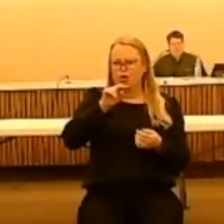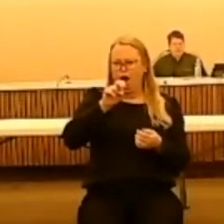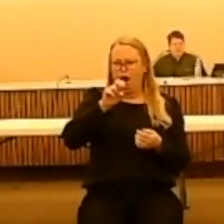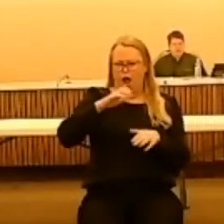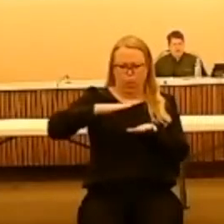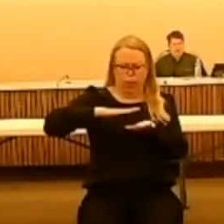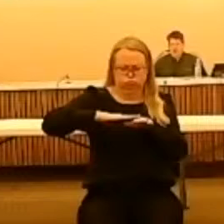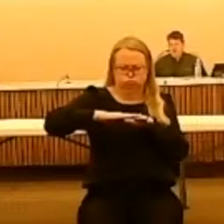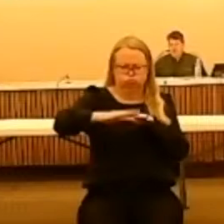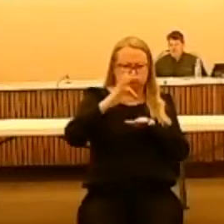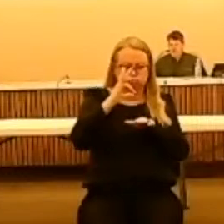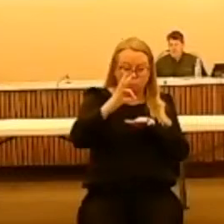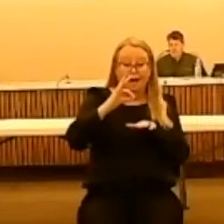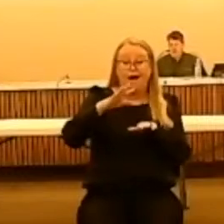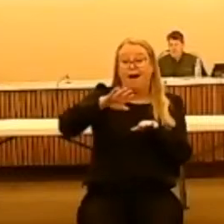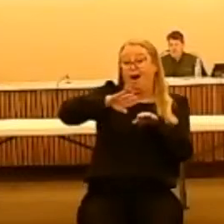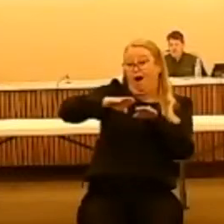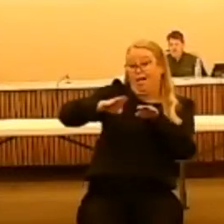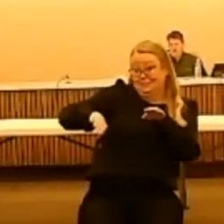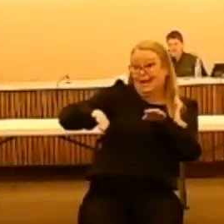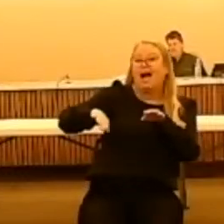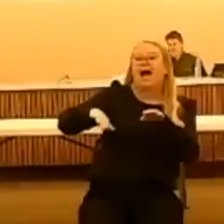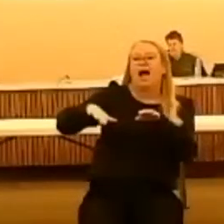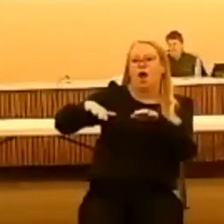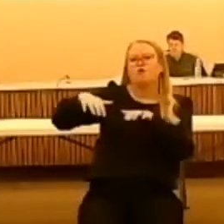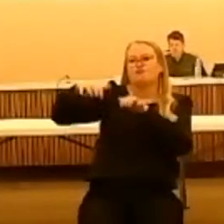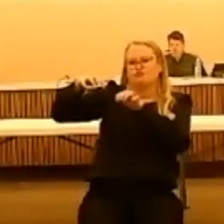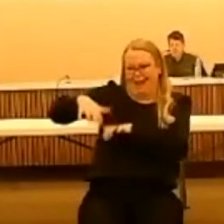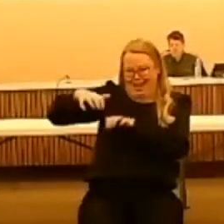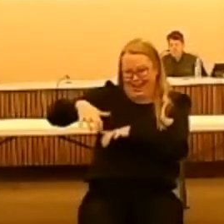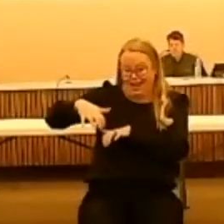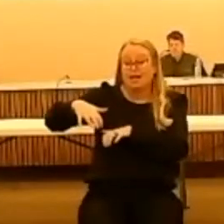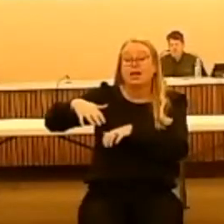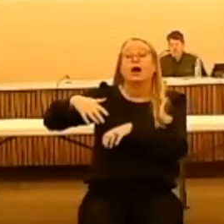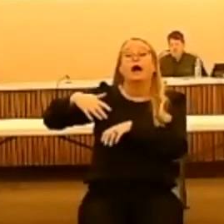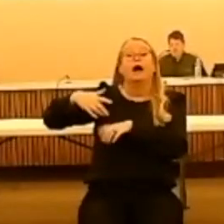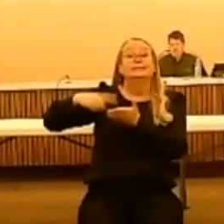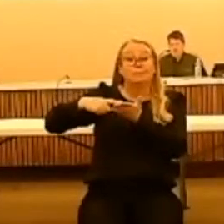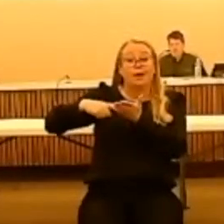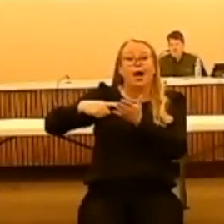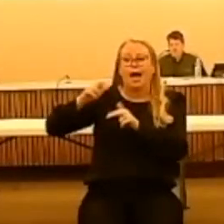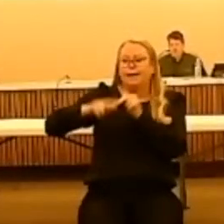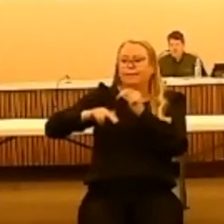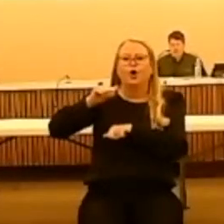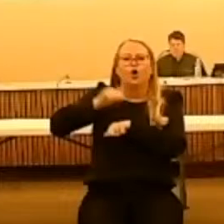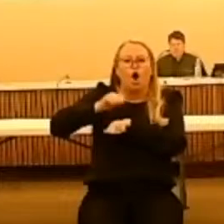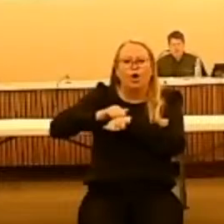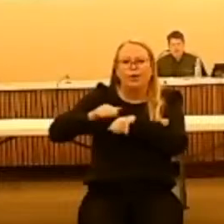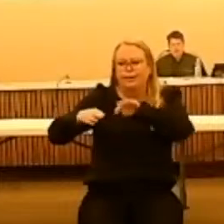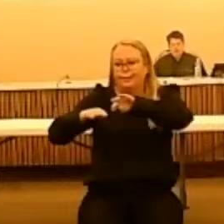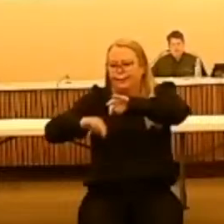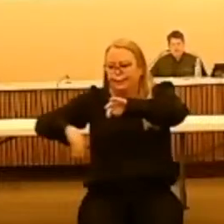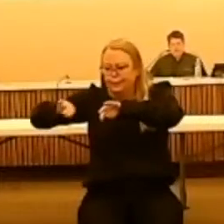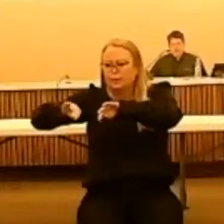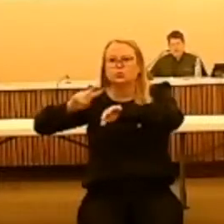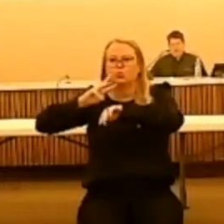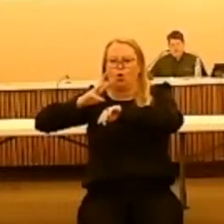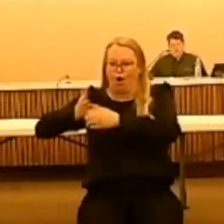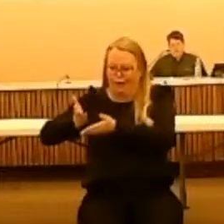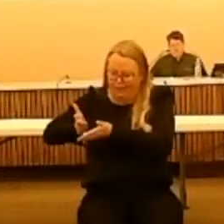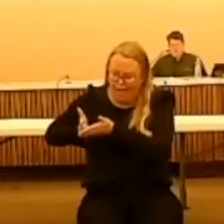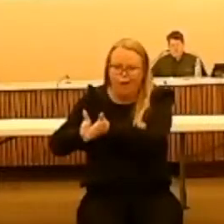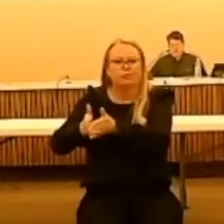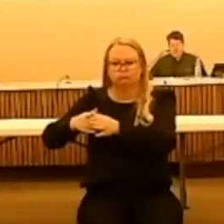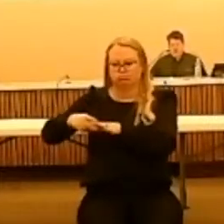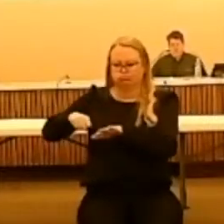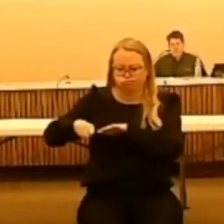unless there's a gully washer type rain event. Then they have to put, you know, additional down. But like I said, they